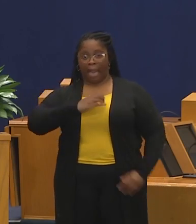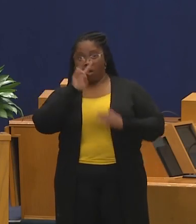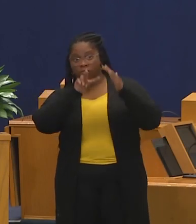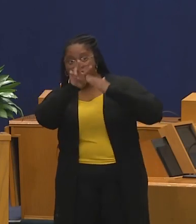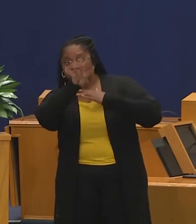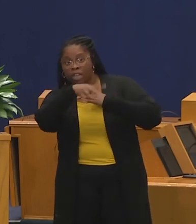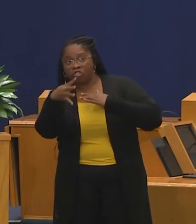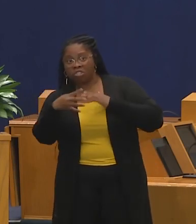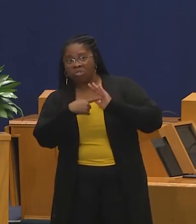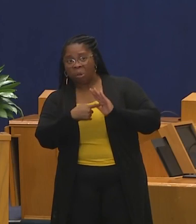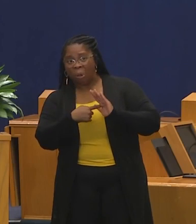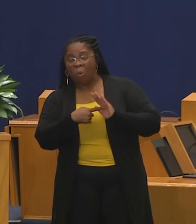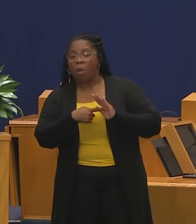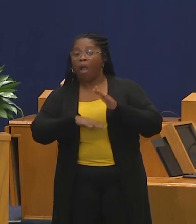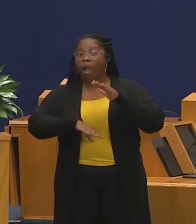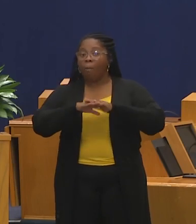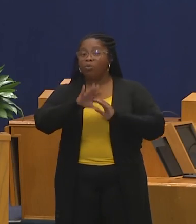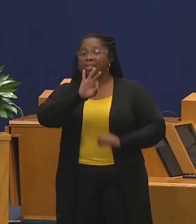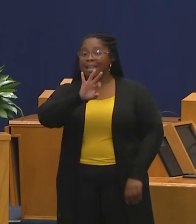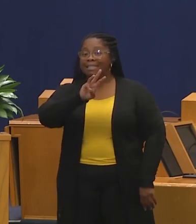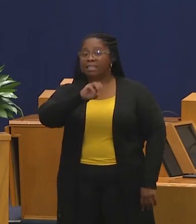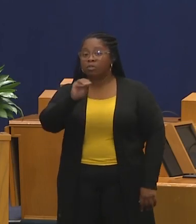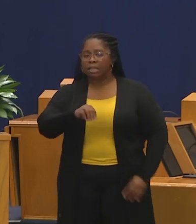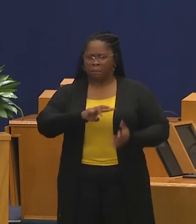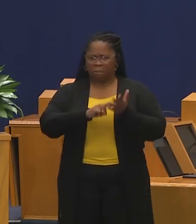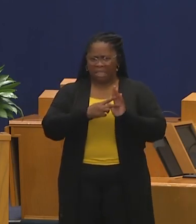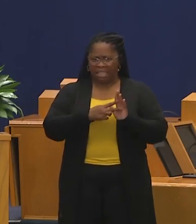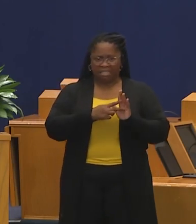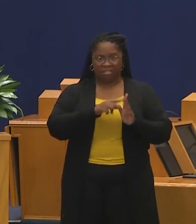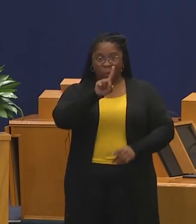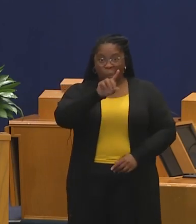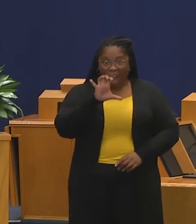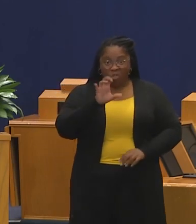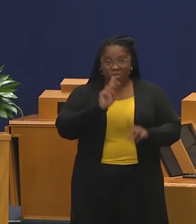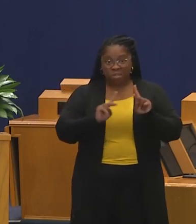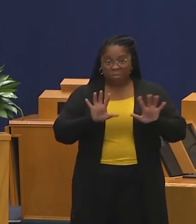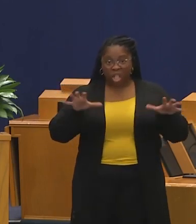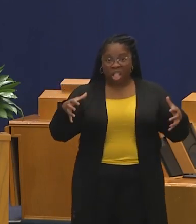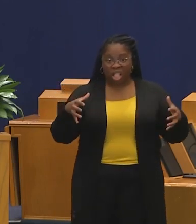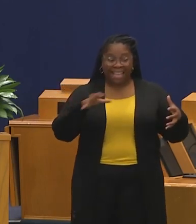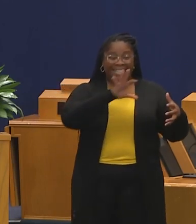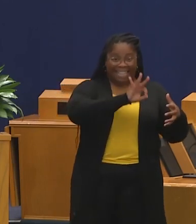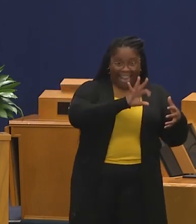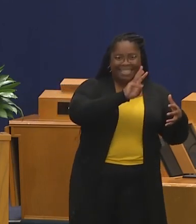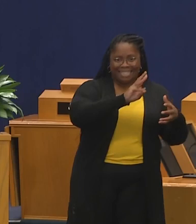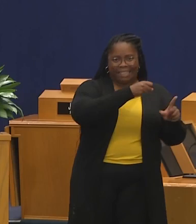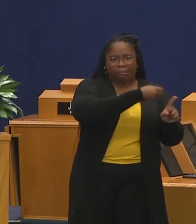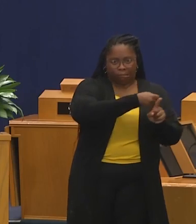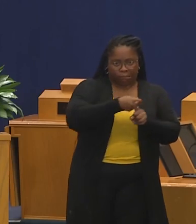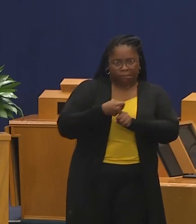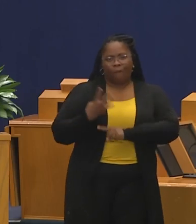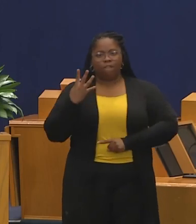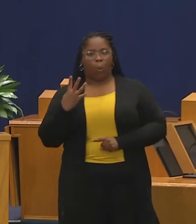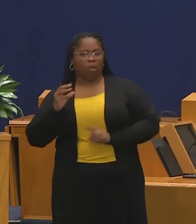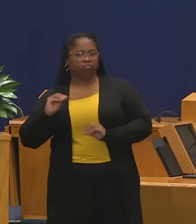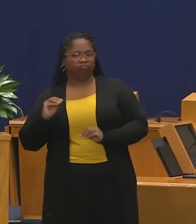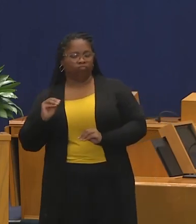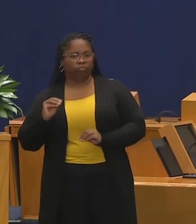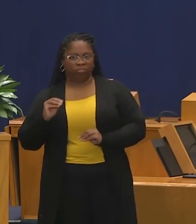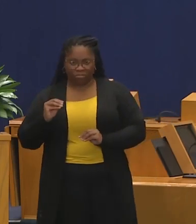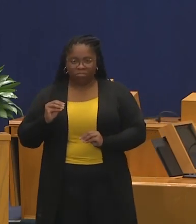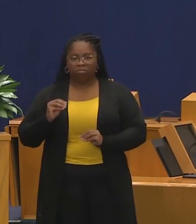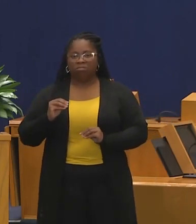to 96% of people, so again, virtually everybody, would have been exposed. And we know that for every 100